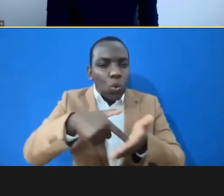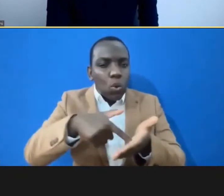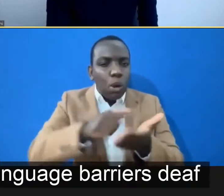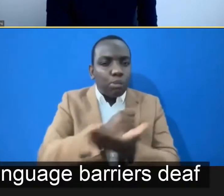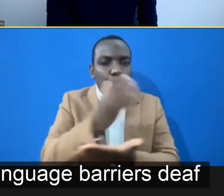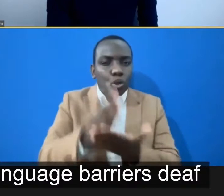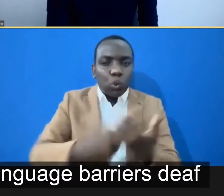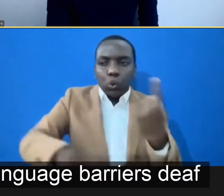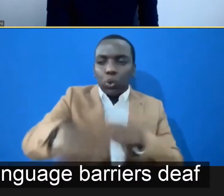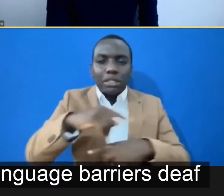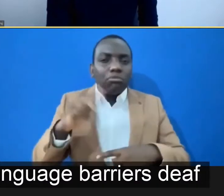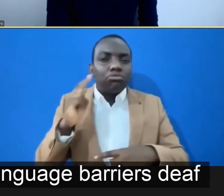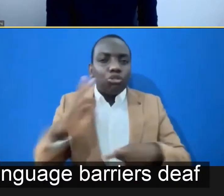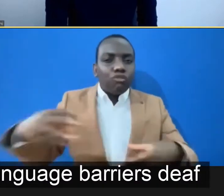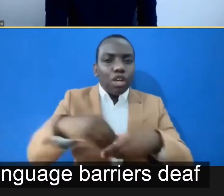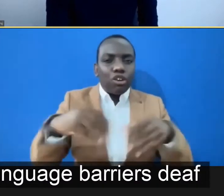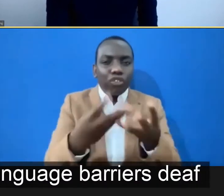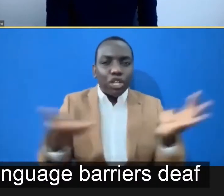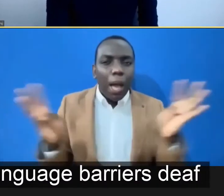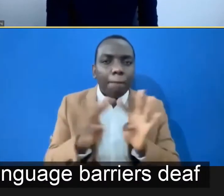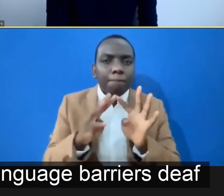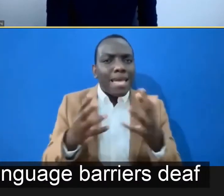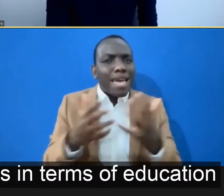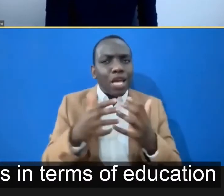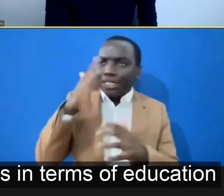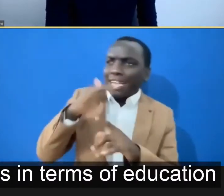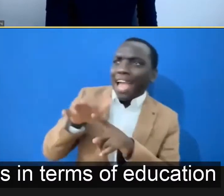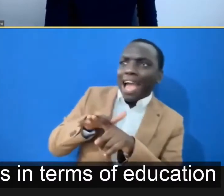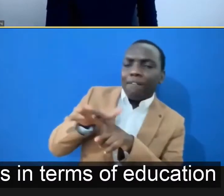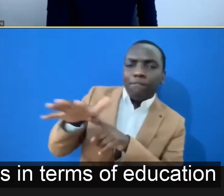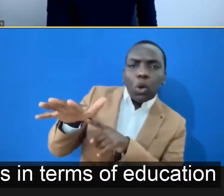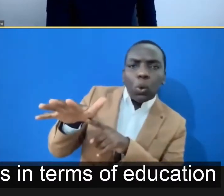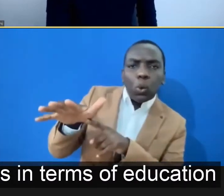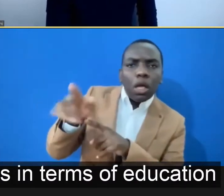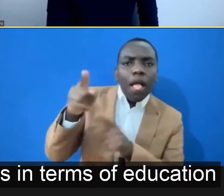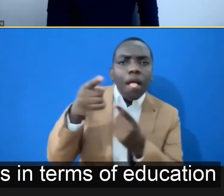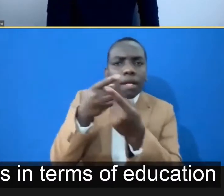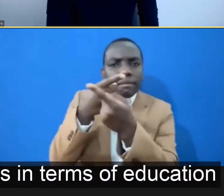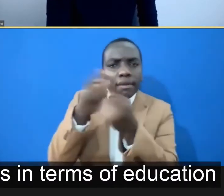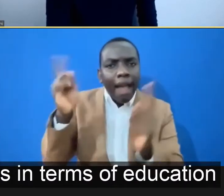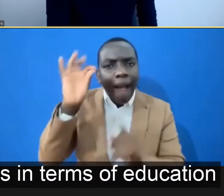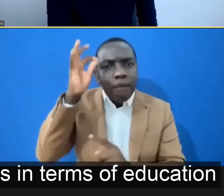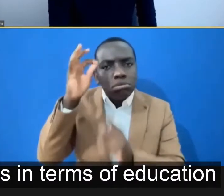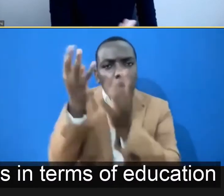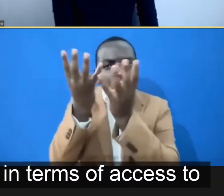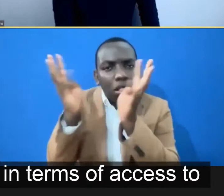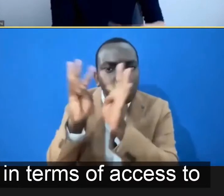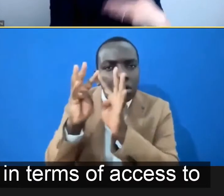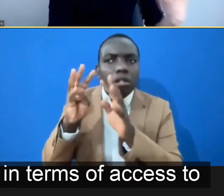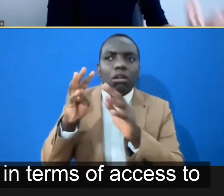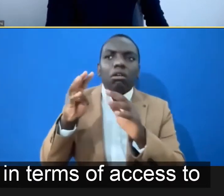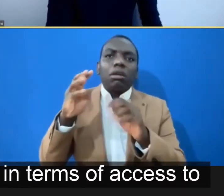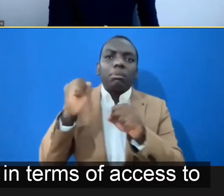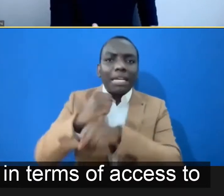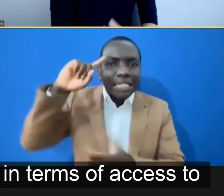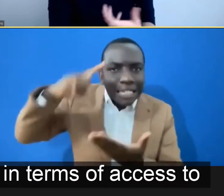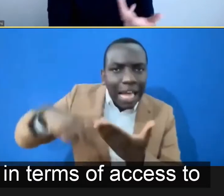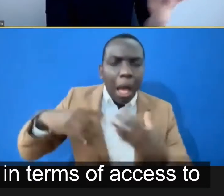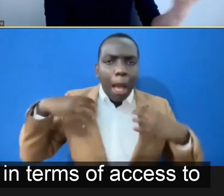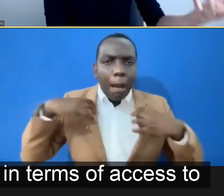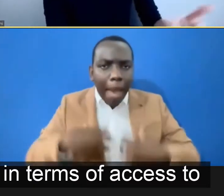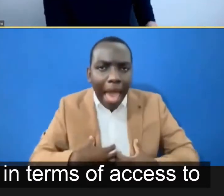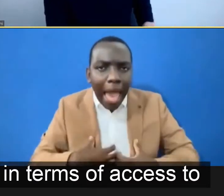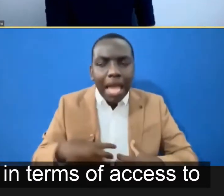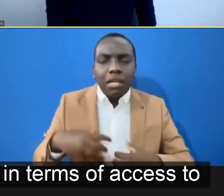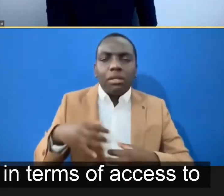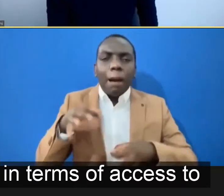As you know, there are a lot of language barriers that deaf people encounter on a daily basis in terms of education, in terms of healthcare, even just in